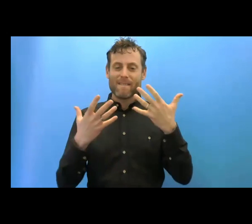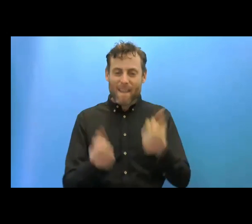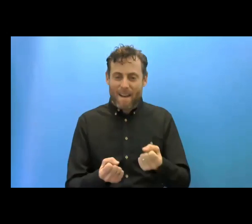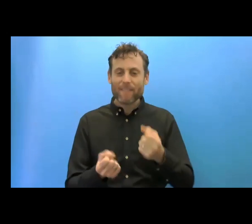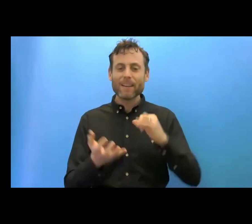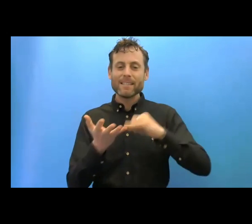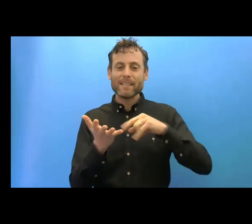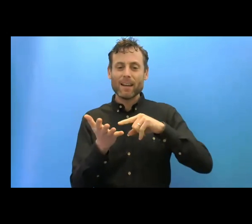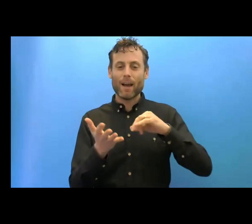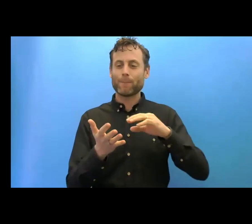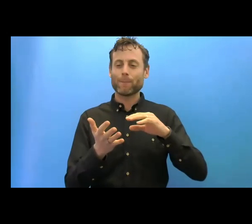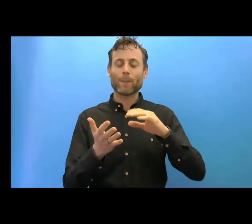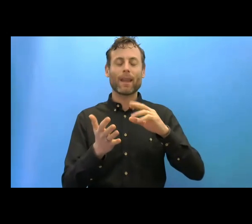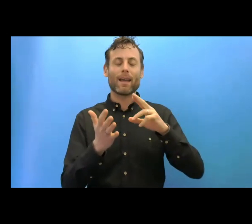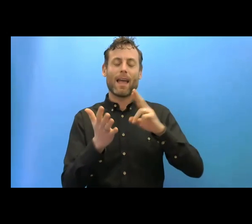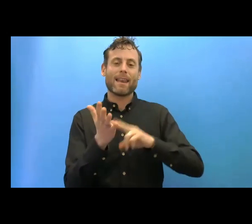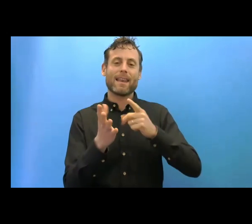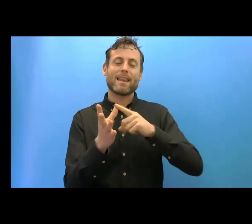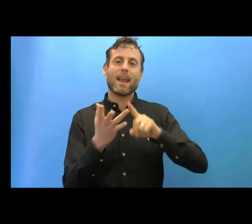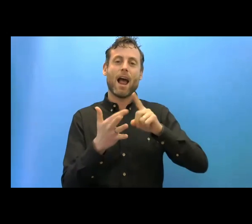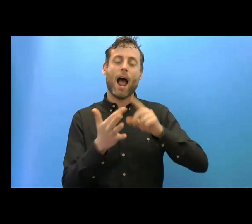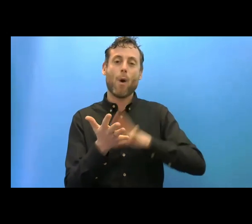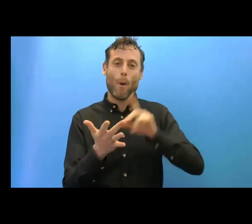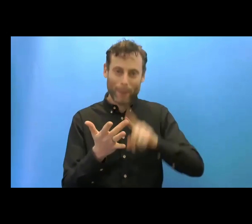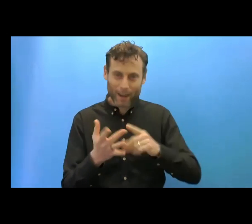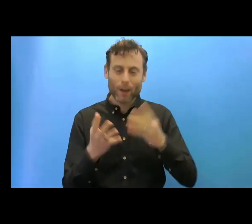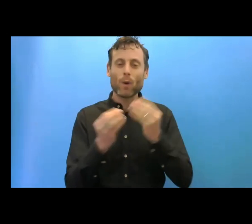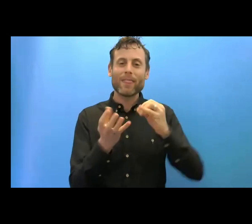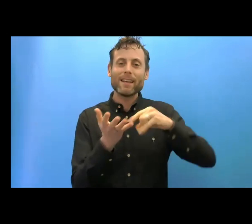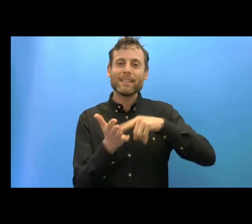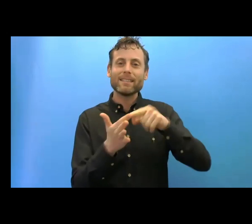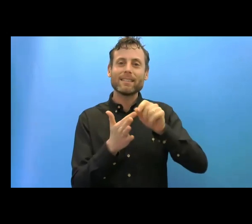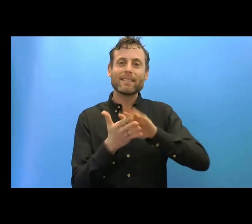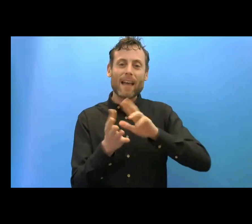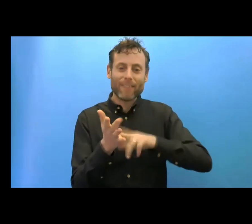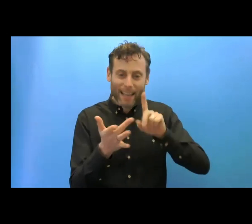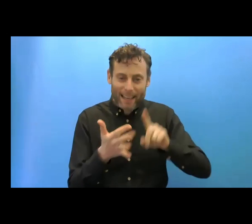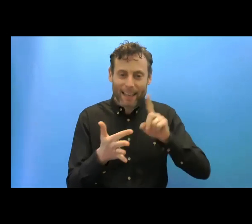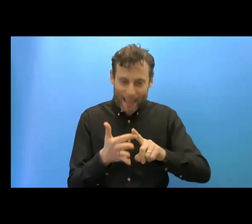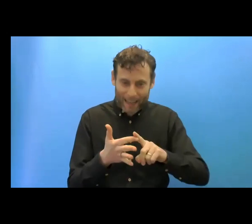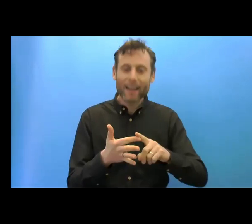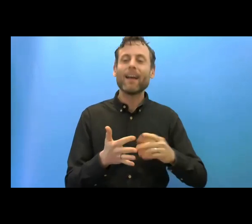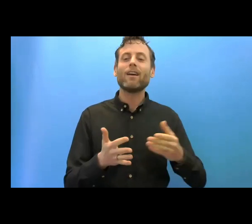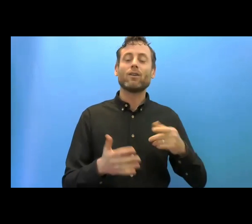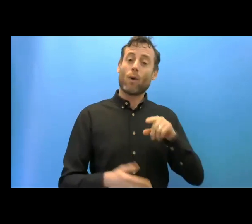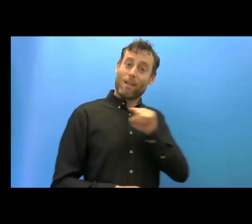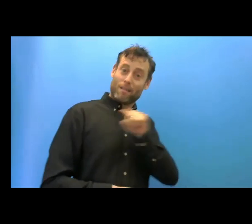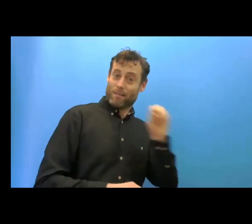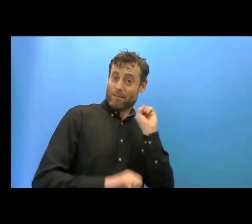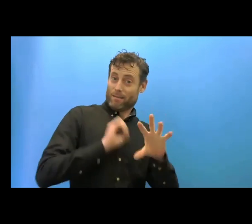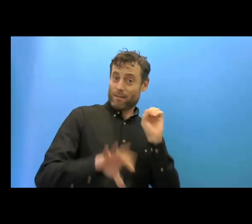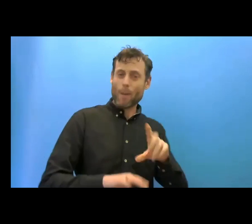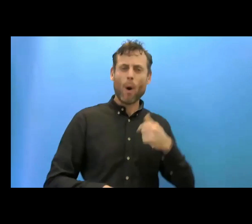development and sort of tell you stuff that they'd like you to help them with if possible. And don't forget, we want your questions. So while you're